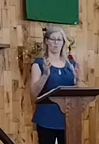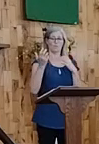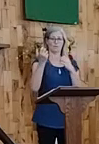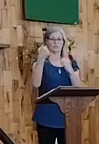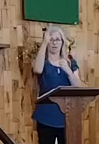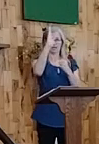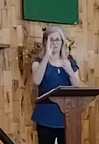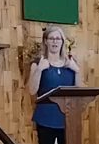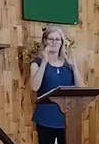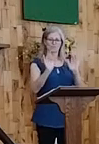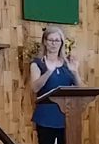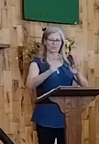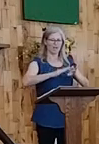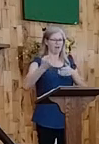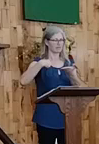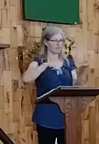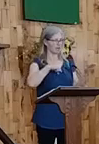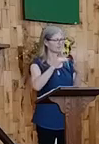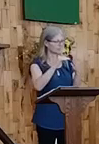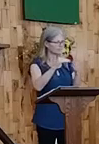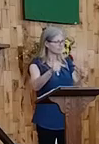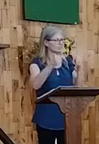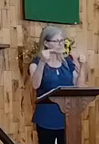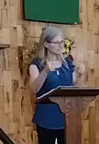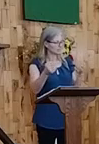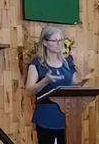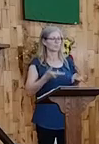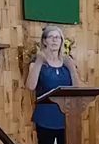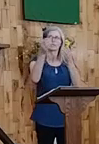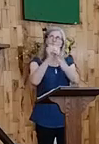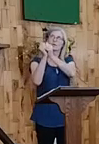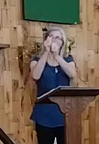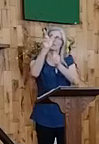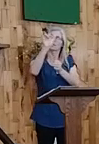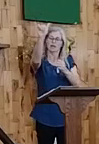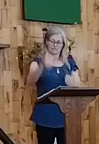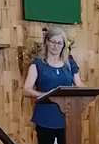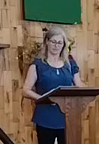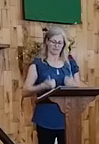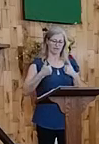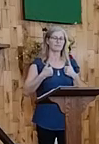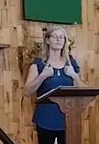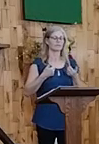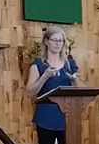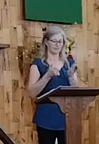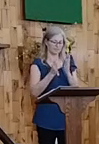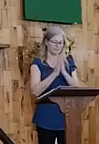Almighty God, have mercy on us, forgive us our sins, and bring us together to everlasting life.